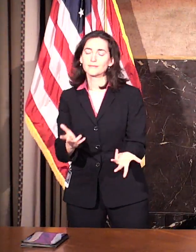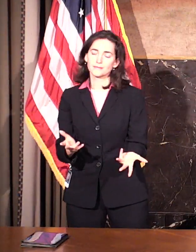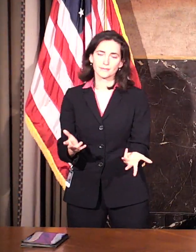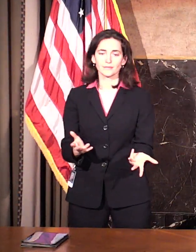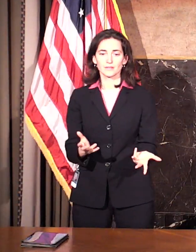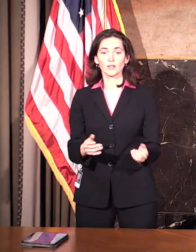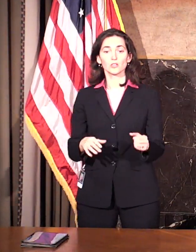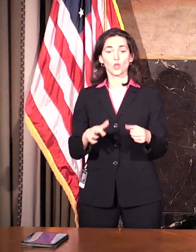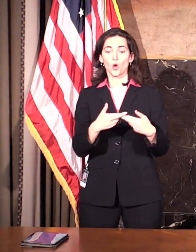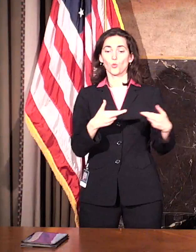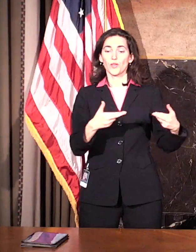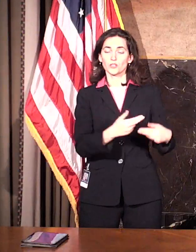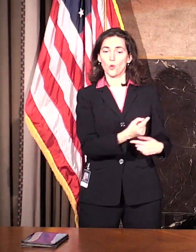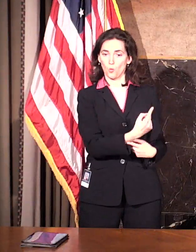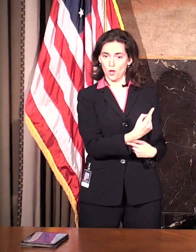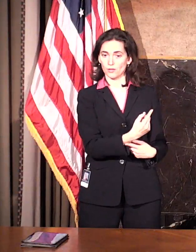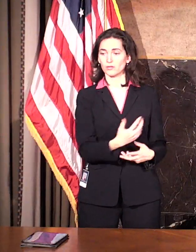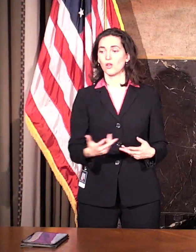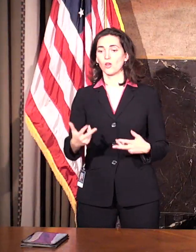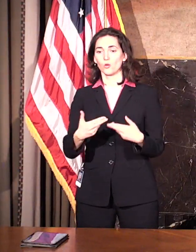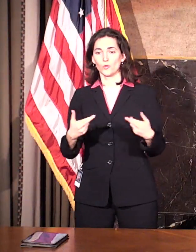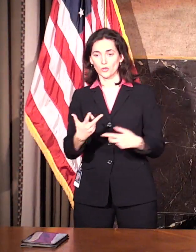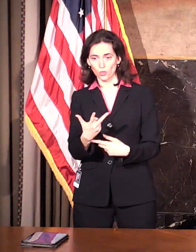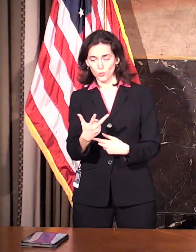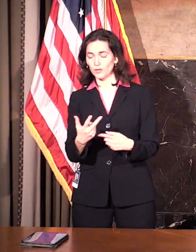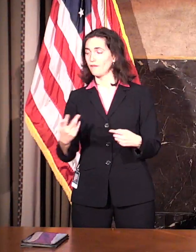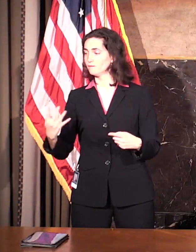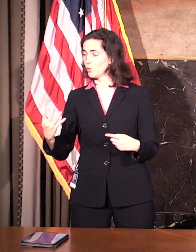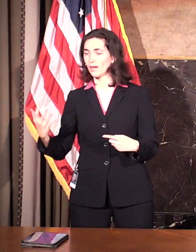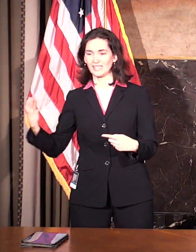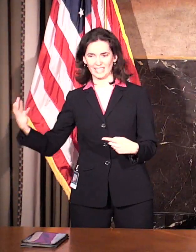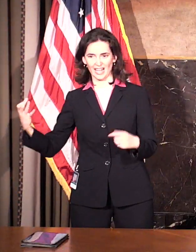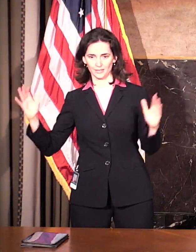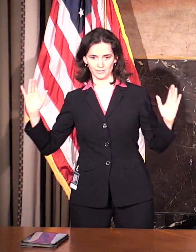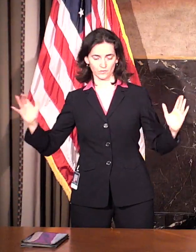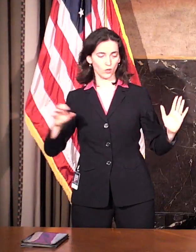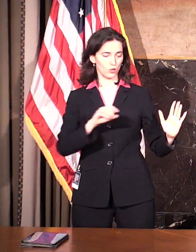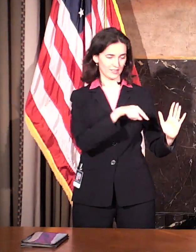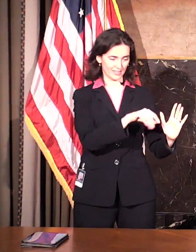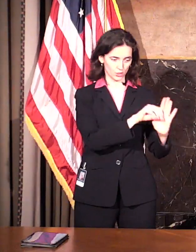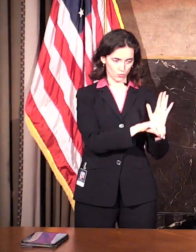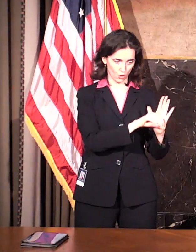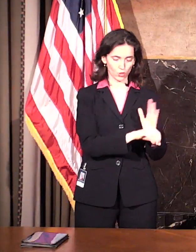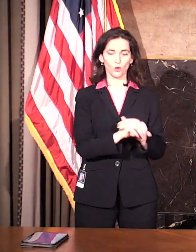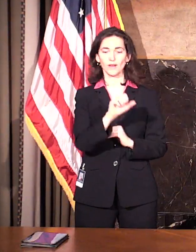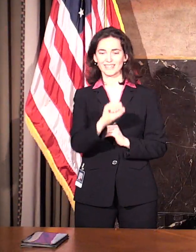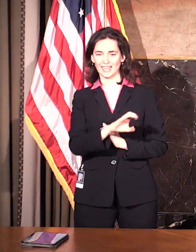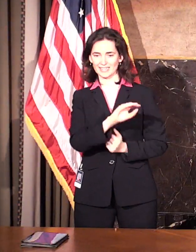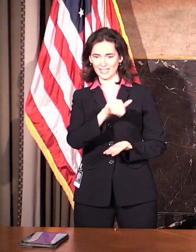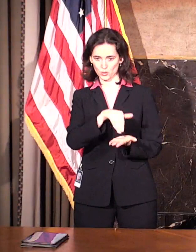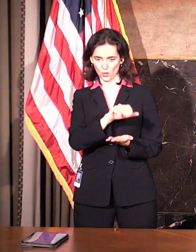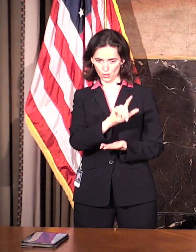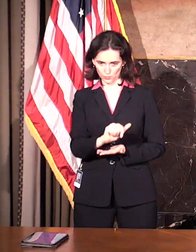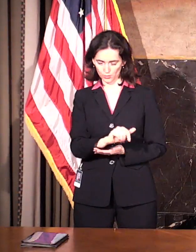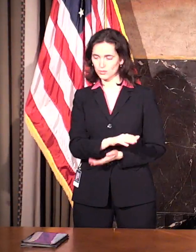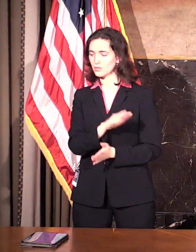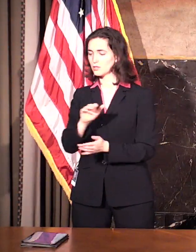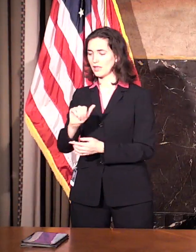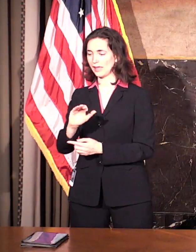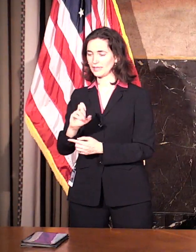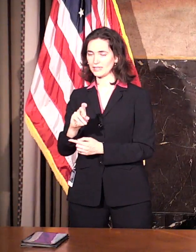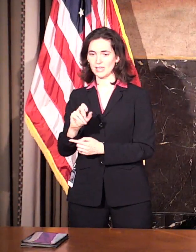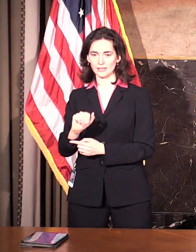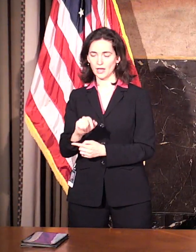Regions 1, 3, 4, and 9. So that's the New Orleans area, South Central Louisiana, Acadiana, and the North